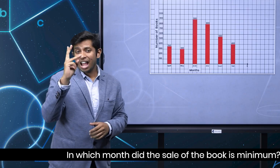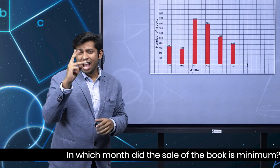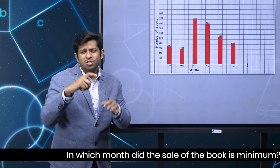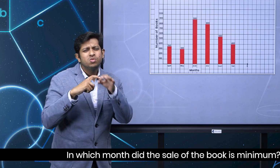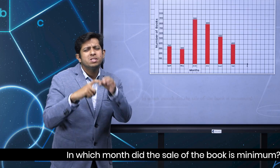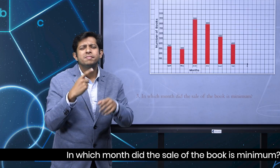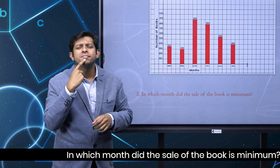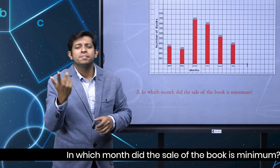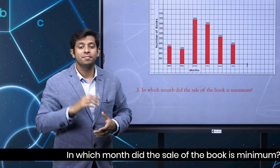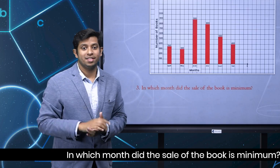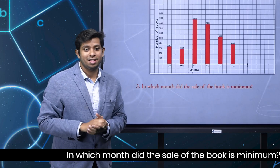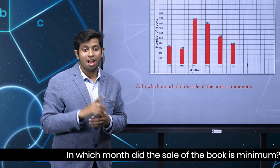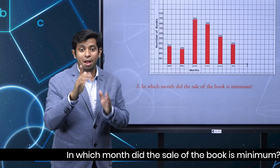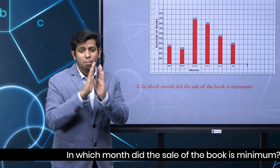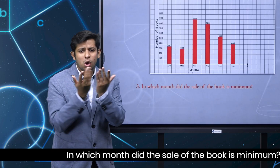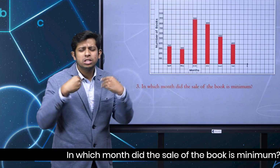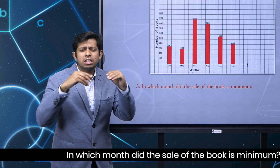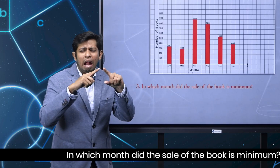In which month did the sale of the book is minimum?